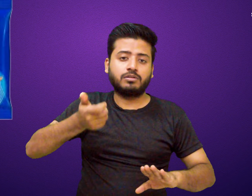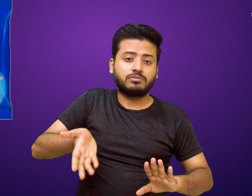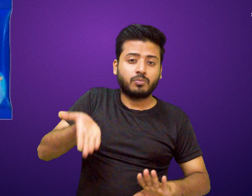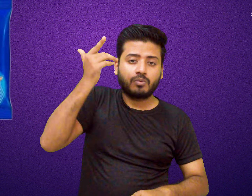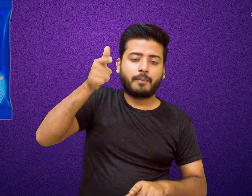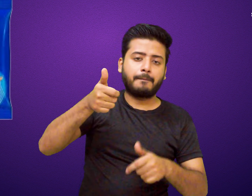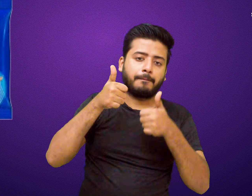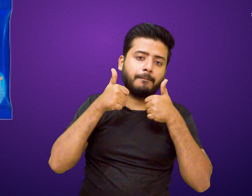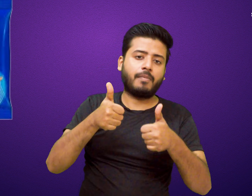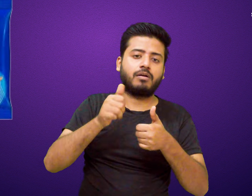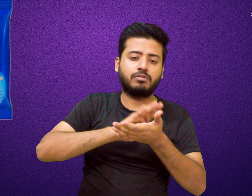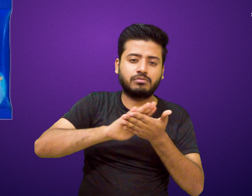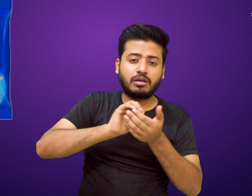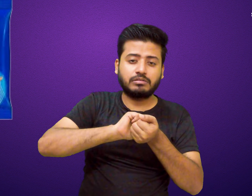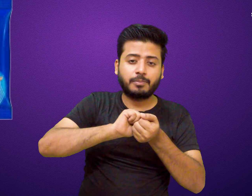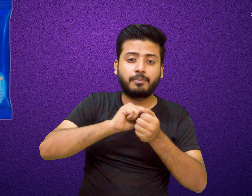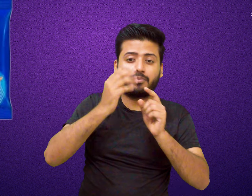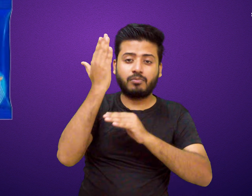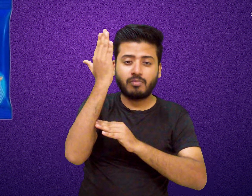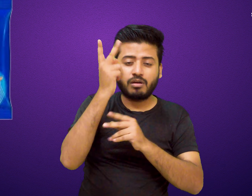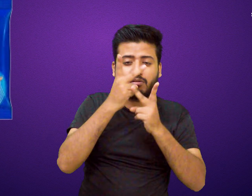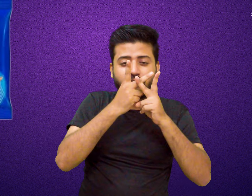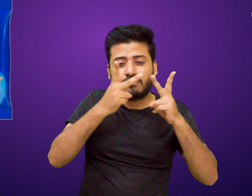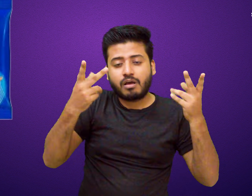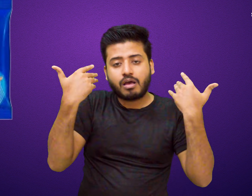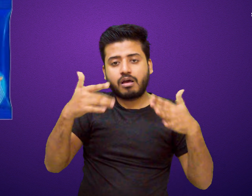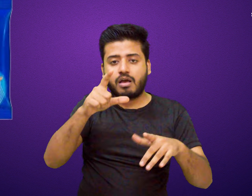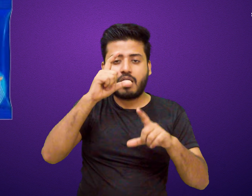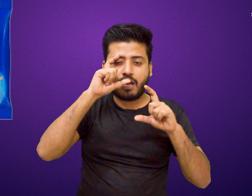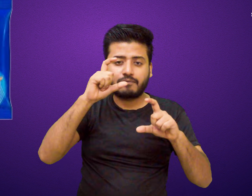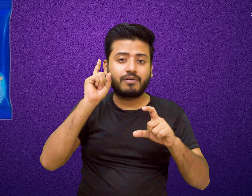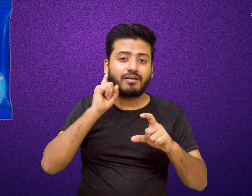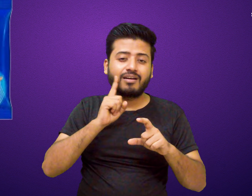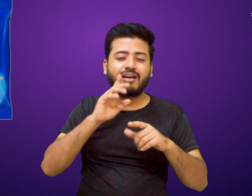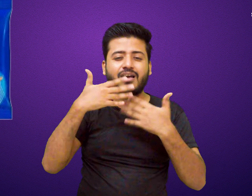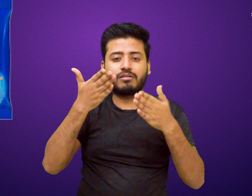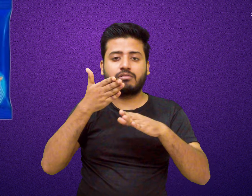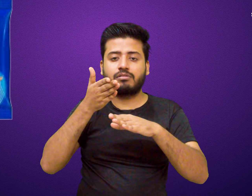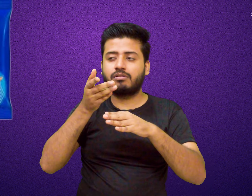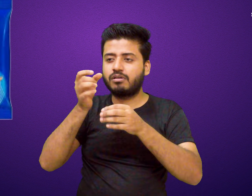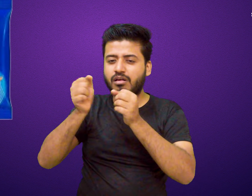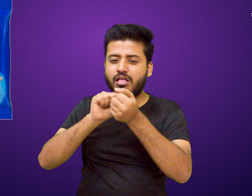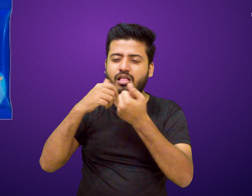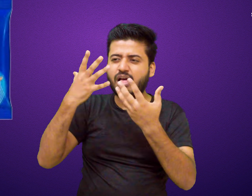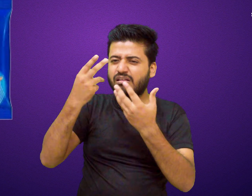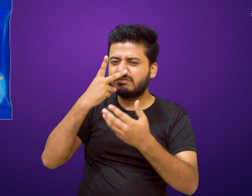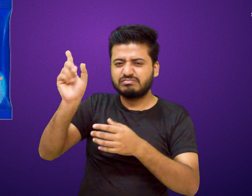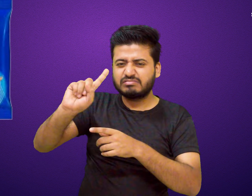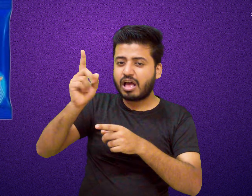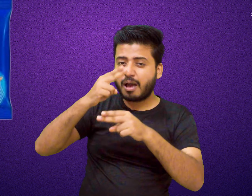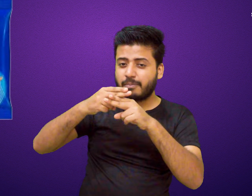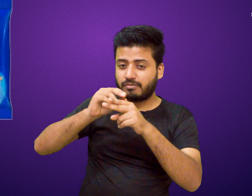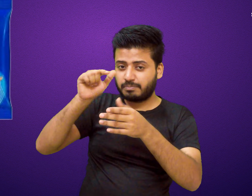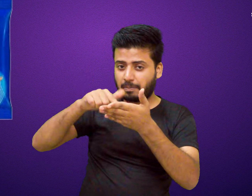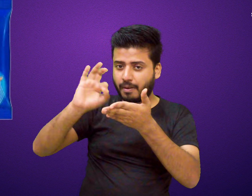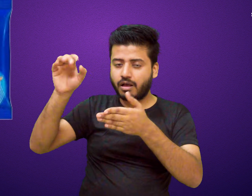for your washing machine proves immensely helpful not only for removing stains, but also for enhancing the durability of your washing